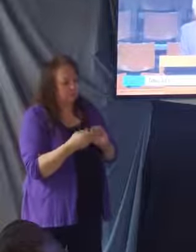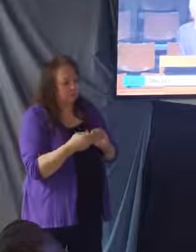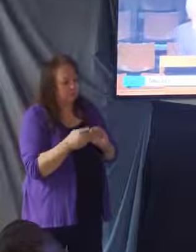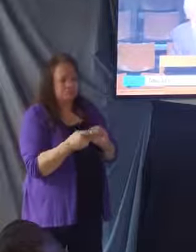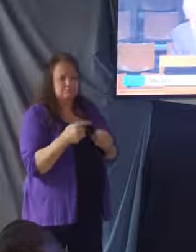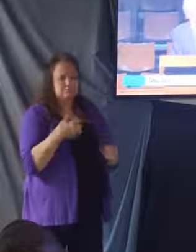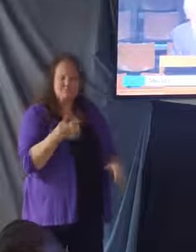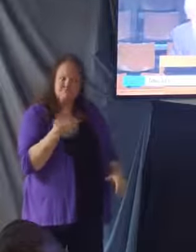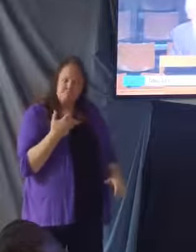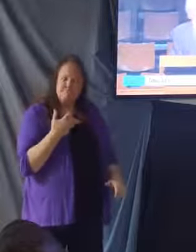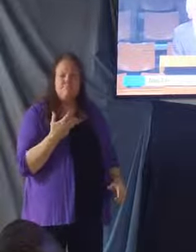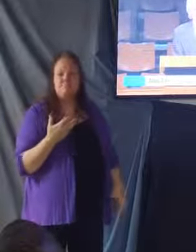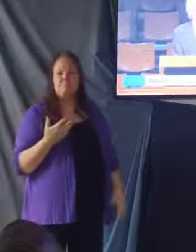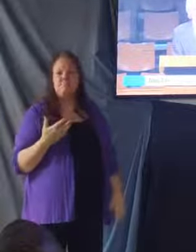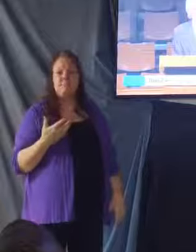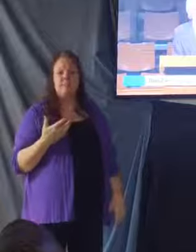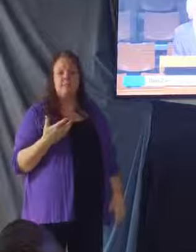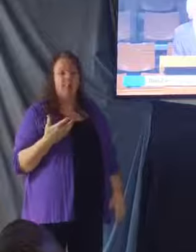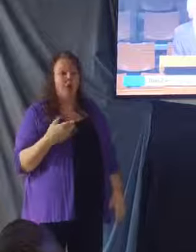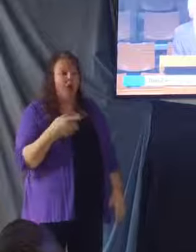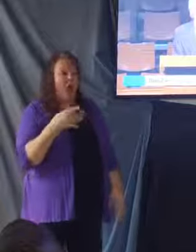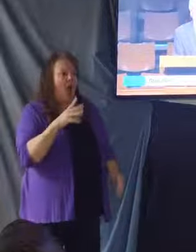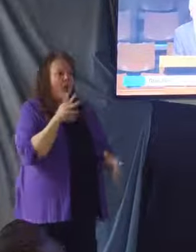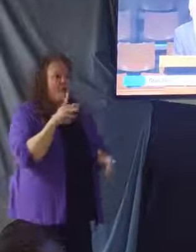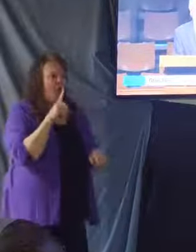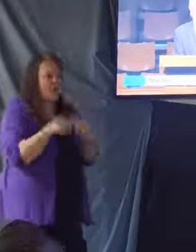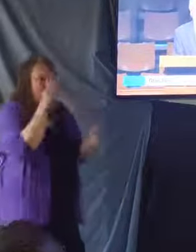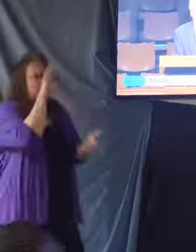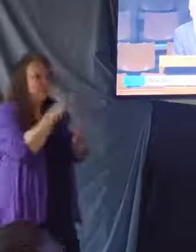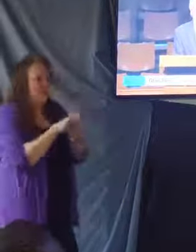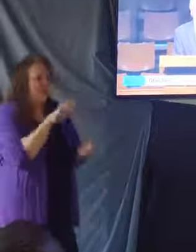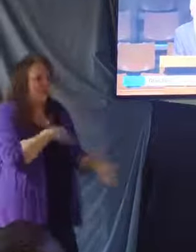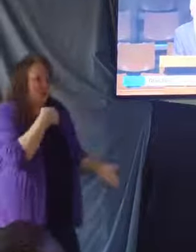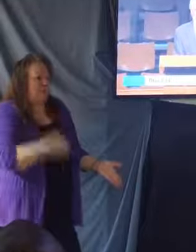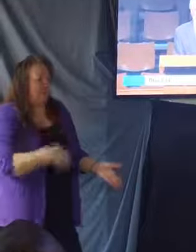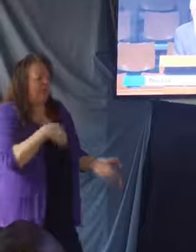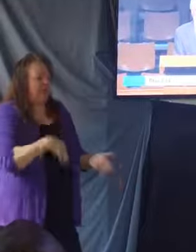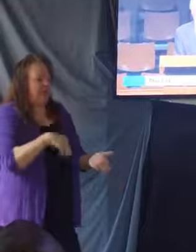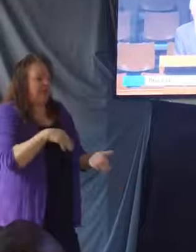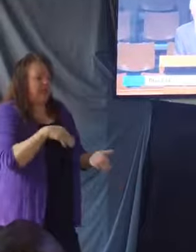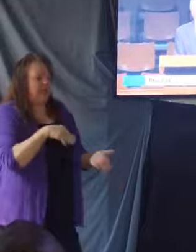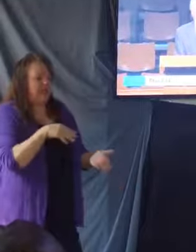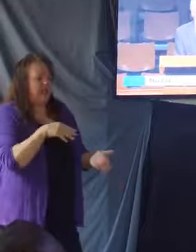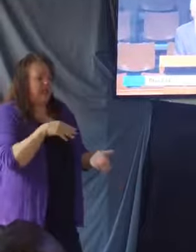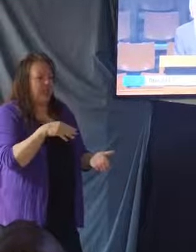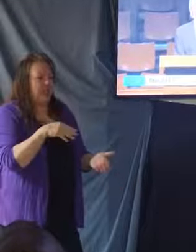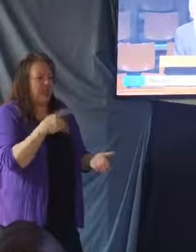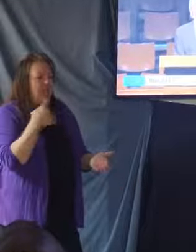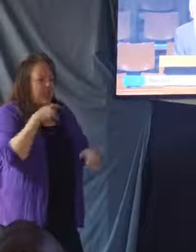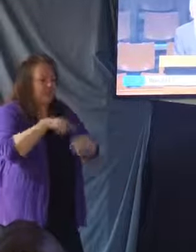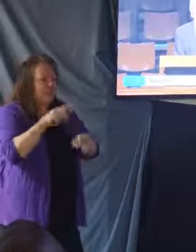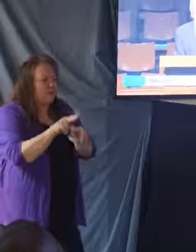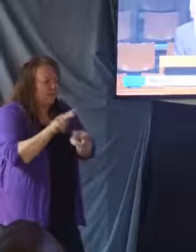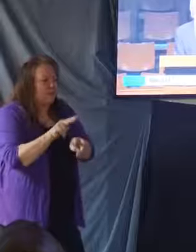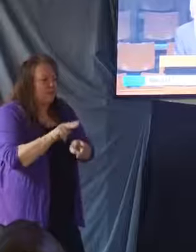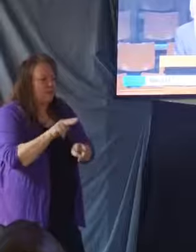he was livid. That you would talk about that at a time like this. It's a time to talk about positive things. Things of